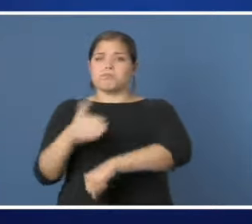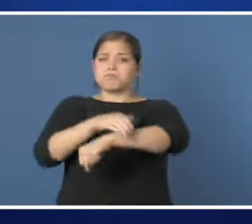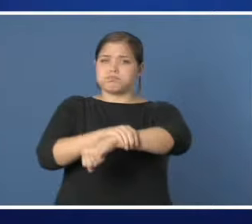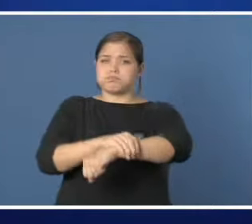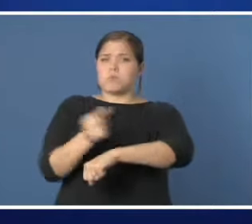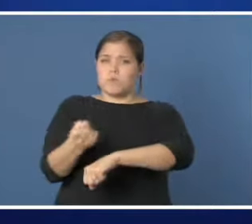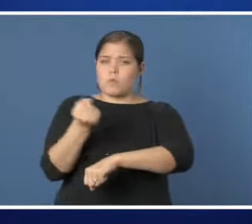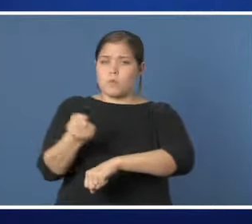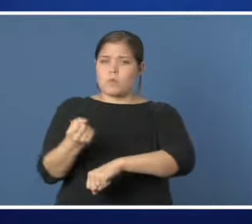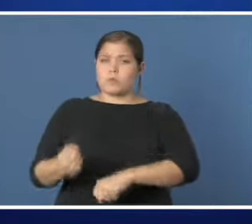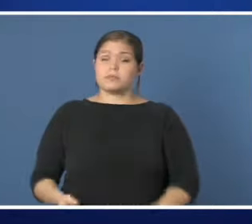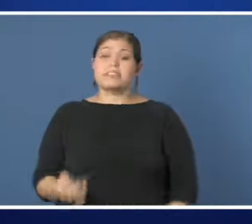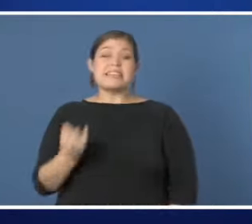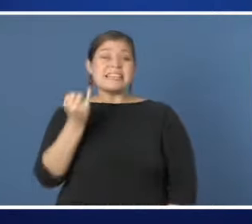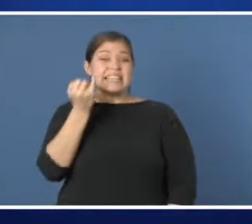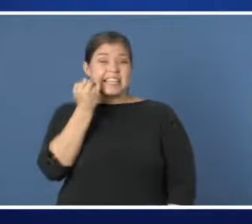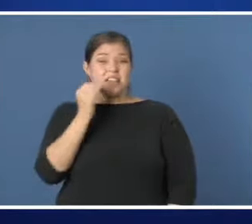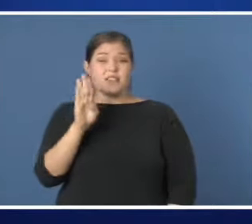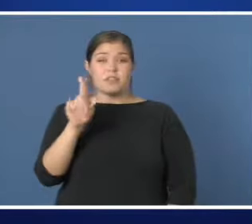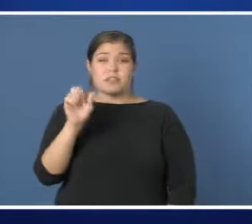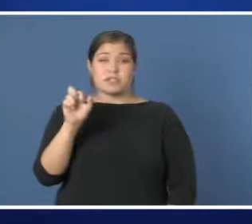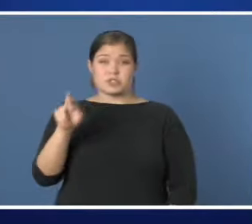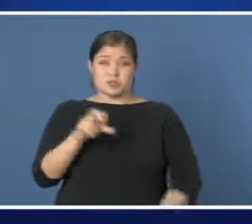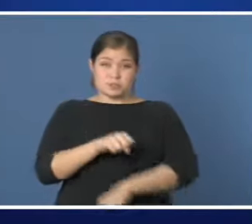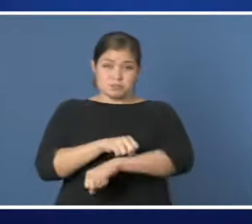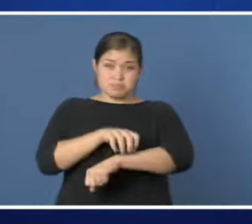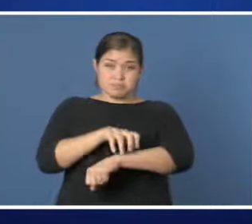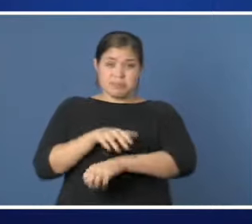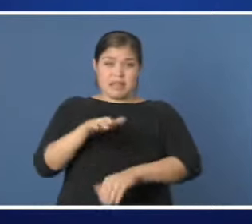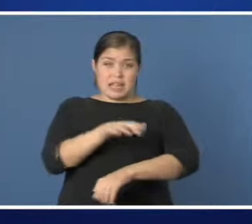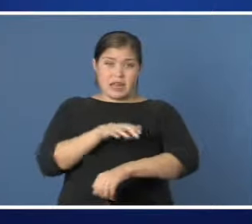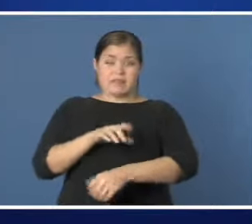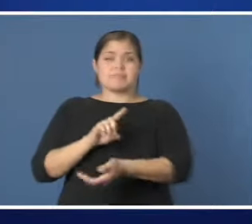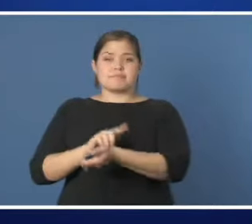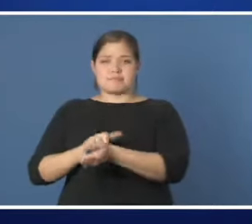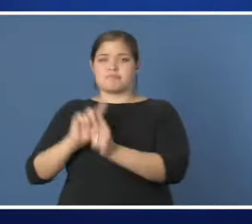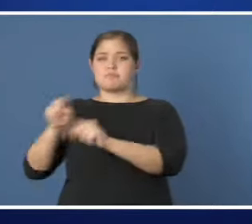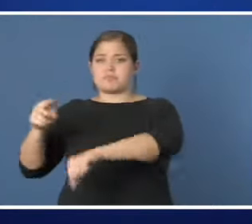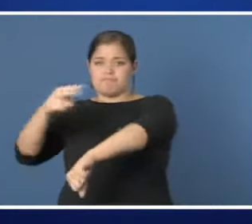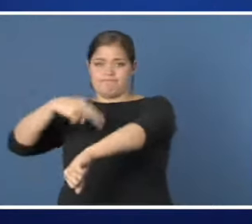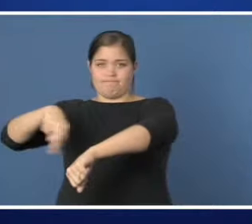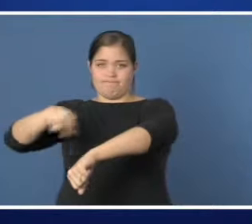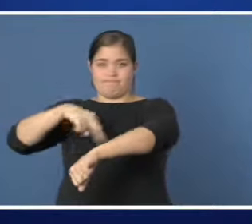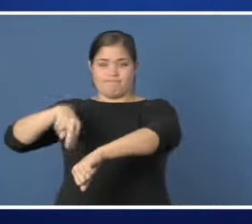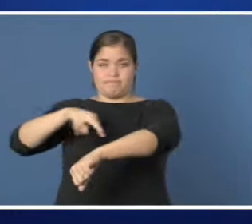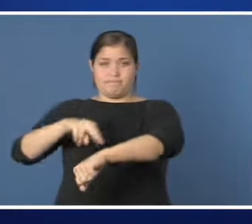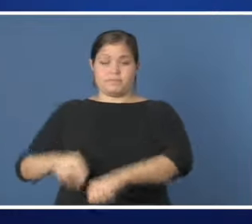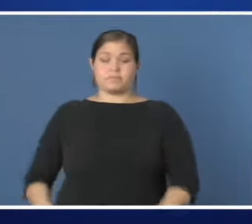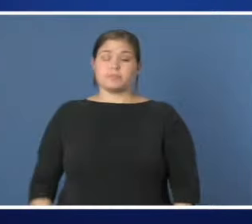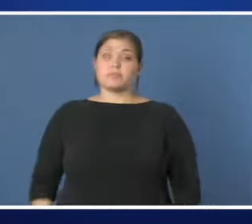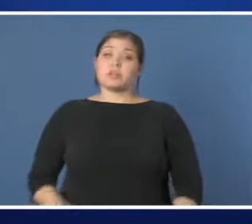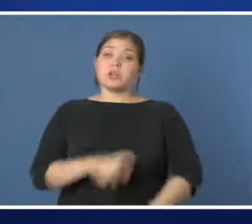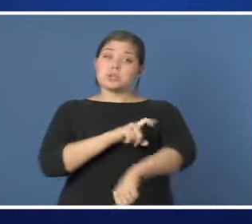compress. If there is blistering, seek referral for evaluation of injury.